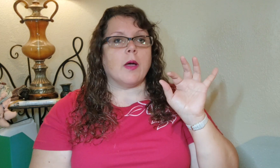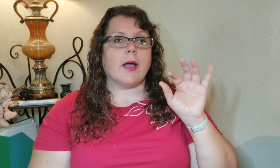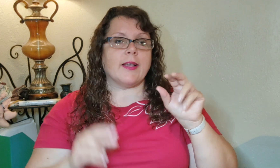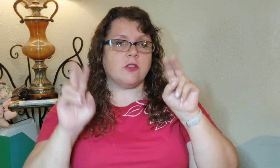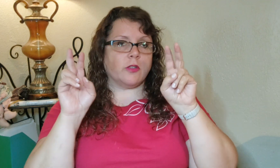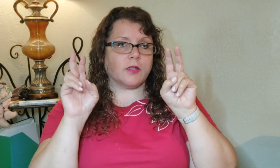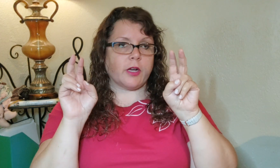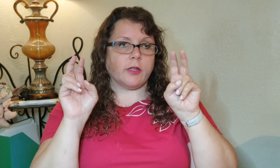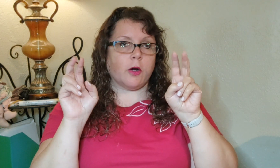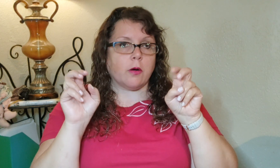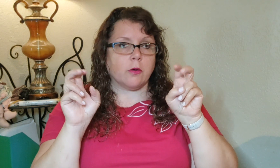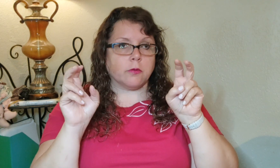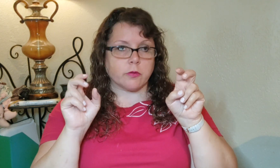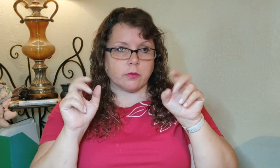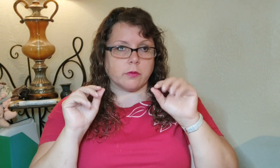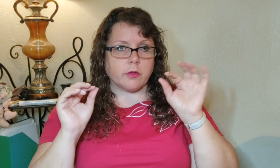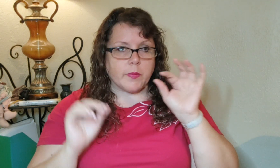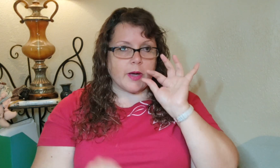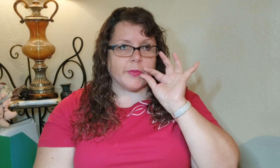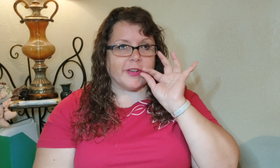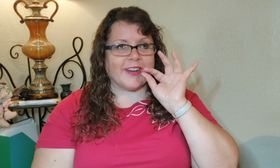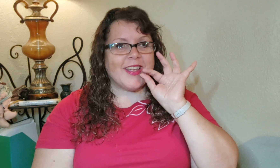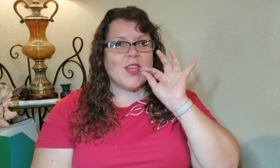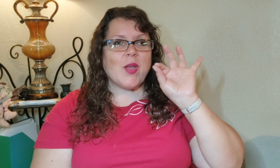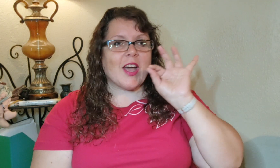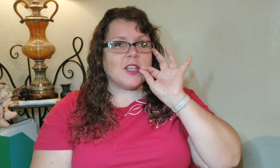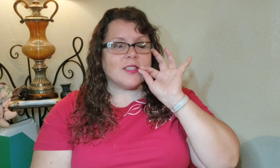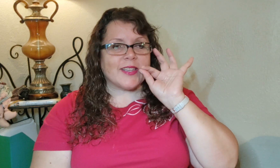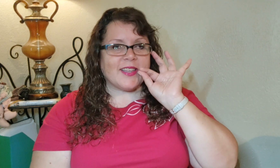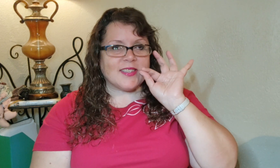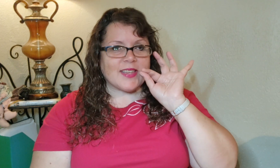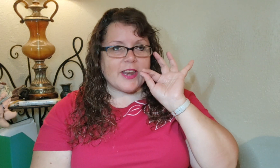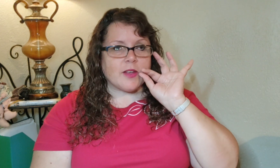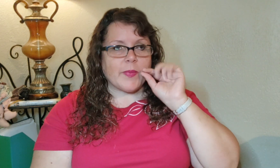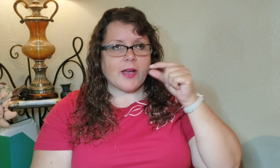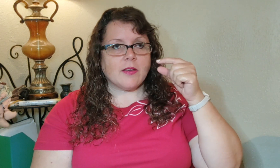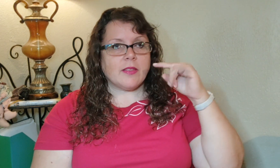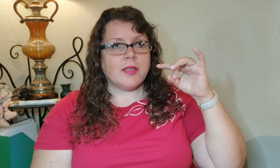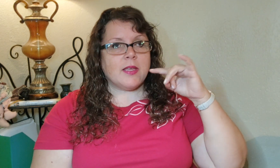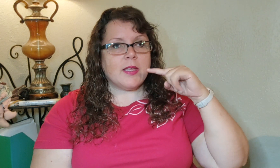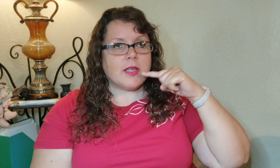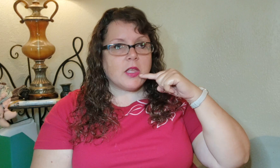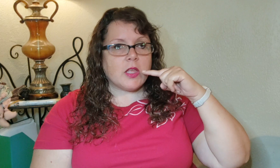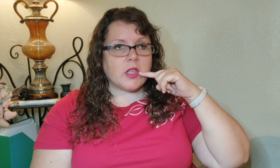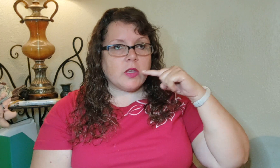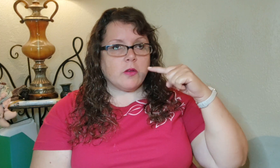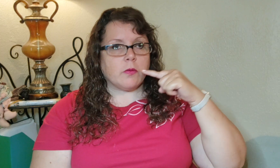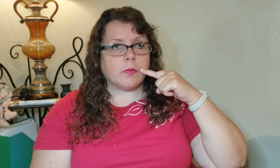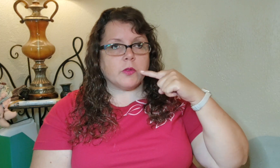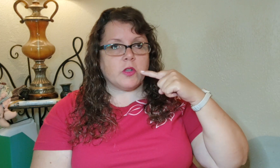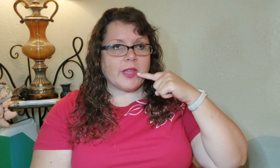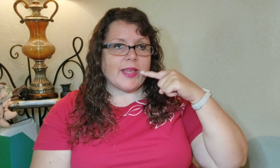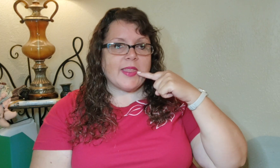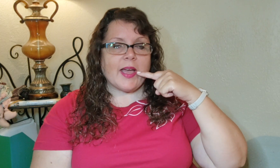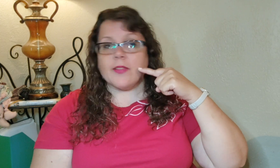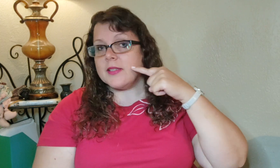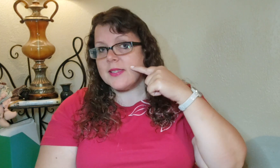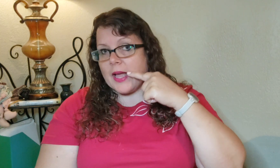I guess you could call it old school thermometer, how you stick it in the side of your mouth, you will do like that, on the side